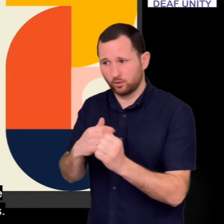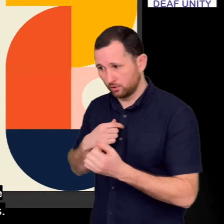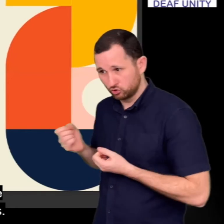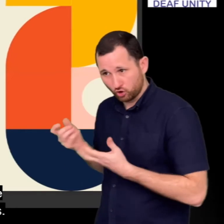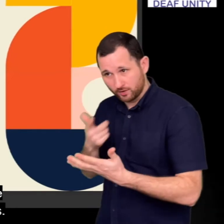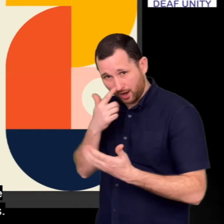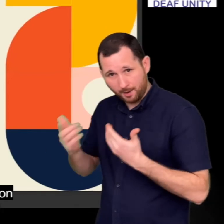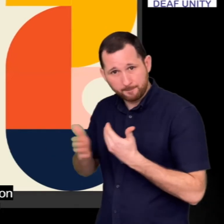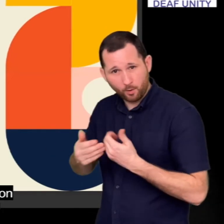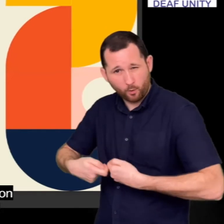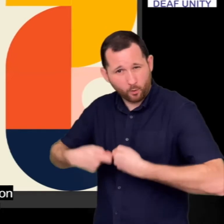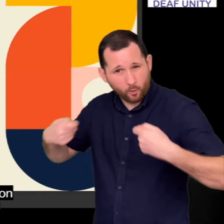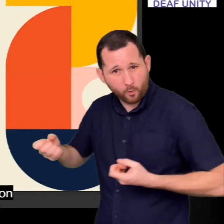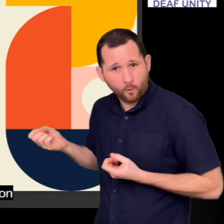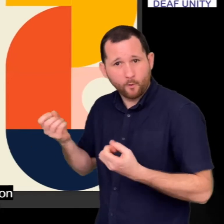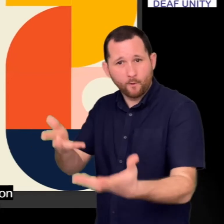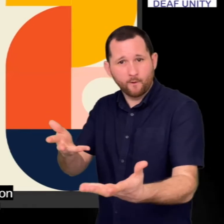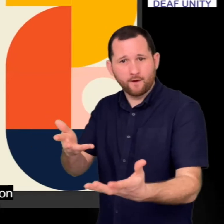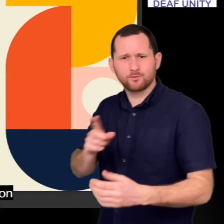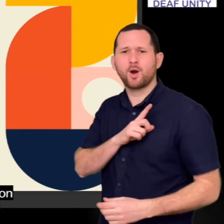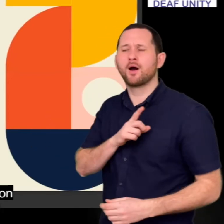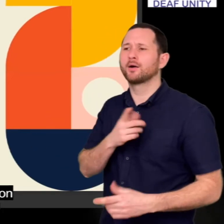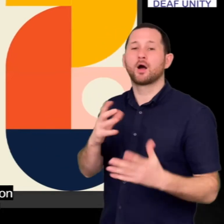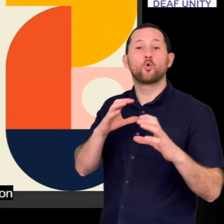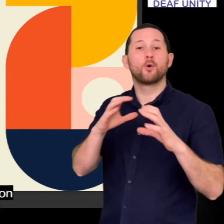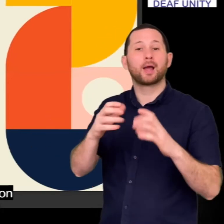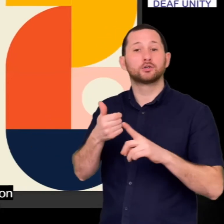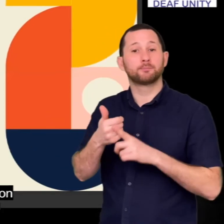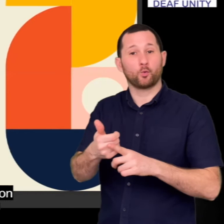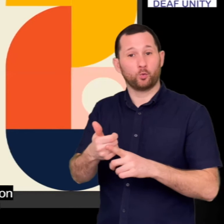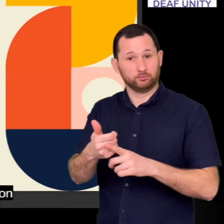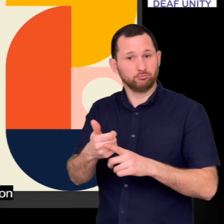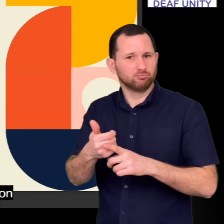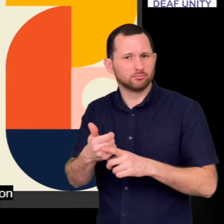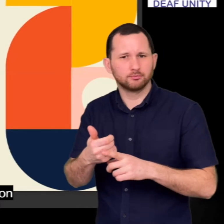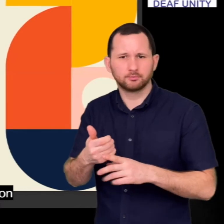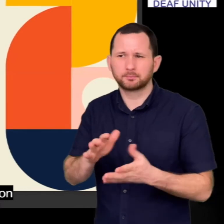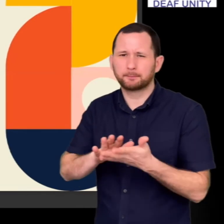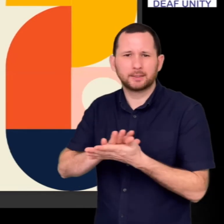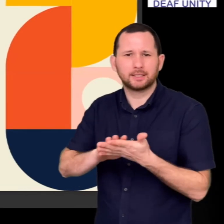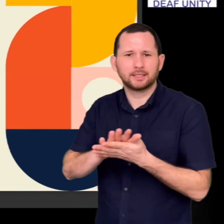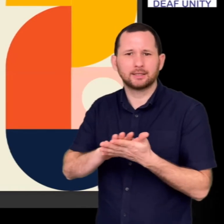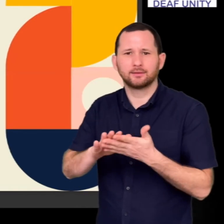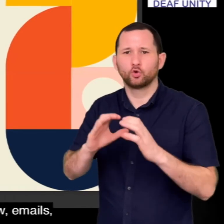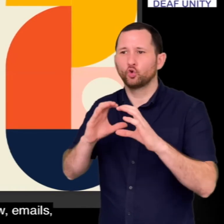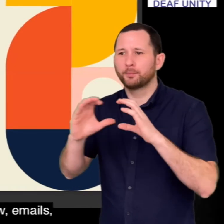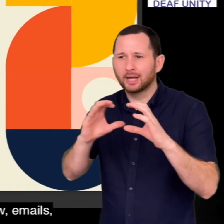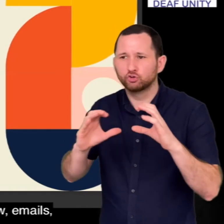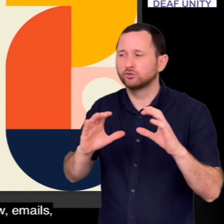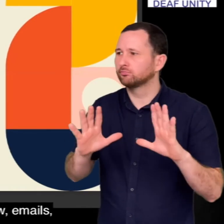added services. So basic communication support is obviously